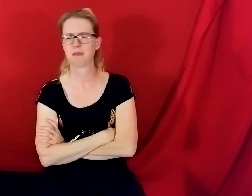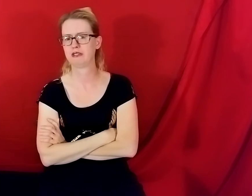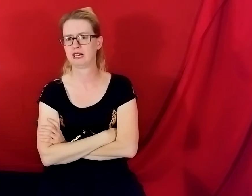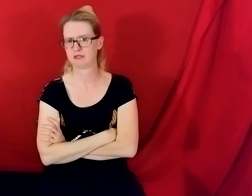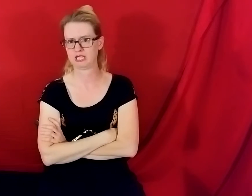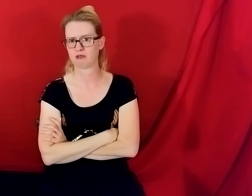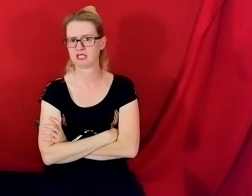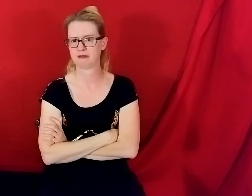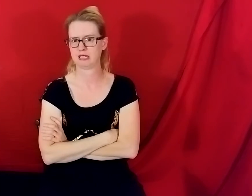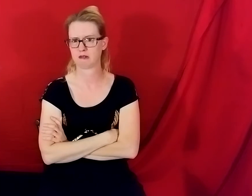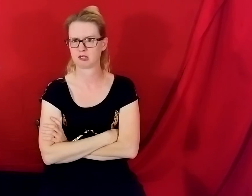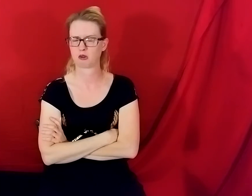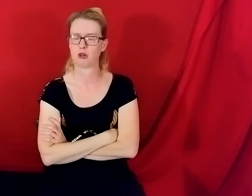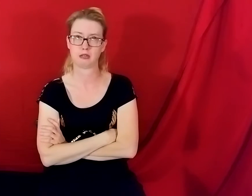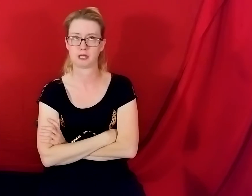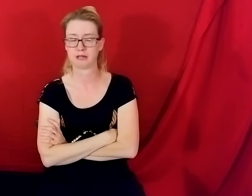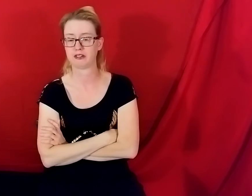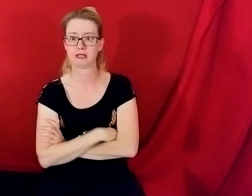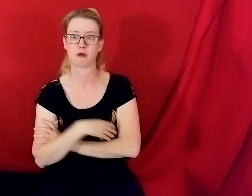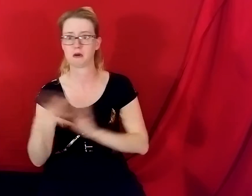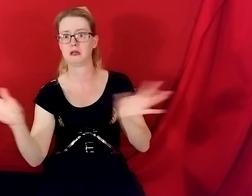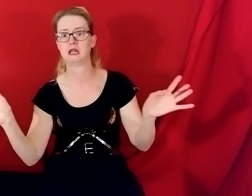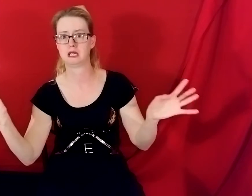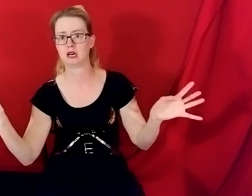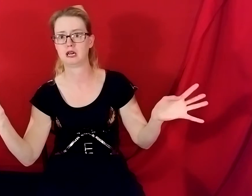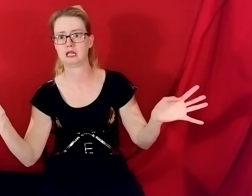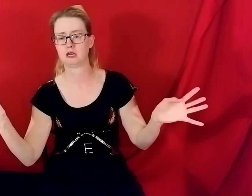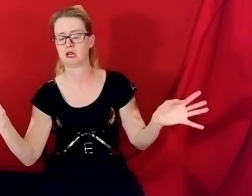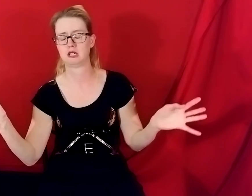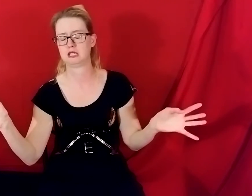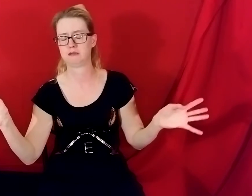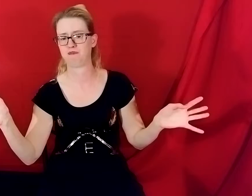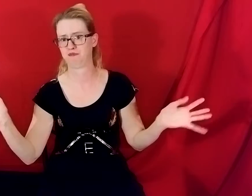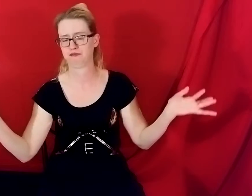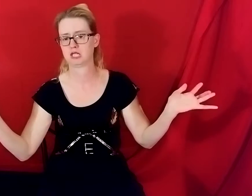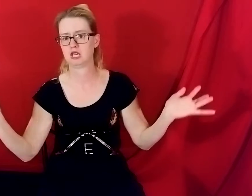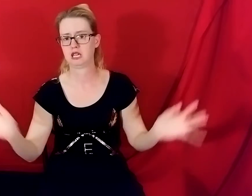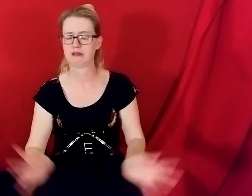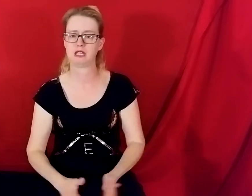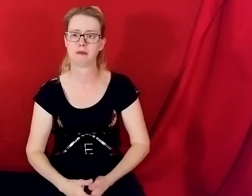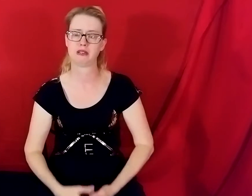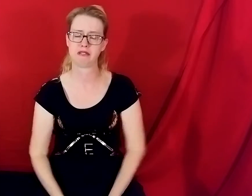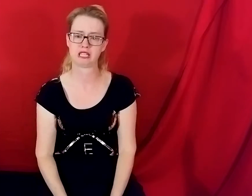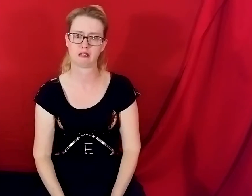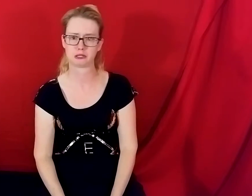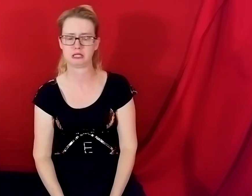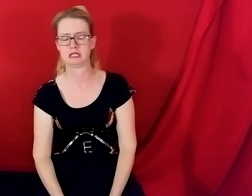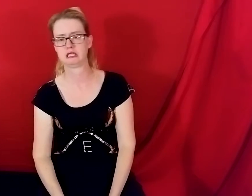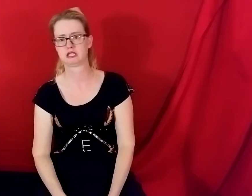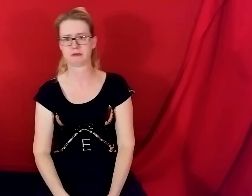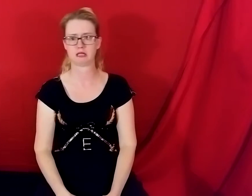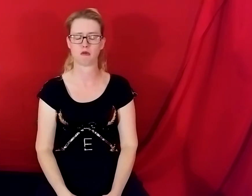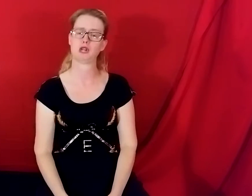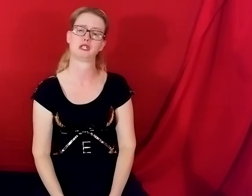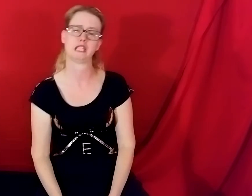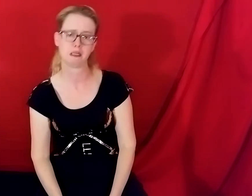i've seen it once i mean i will of course i will definitely order uh uh um have it in my dvd collection and it's something i'll watch again probably